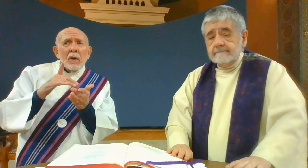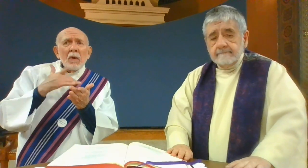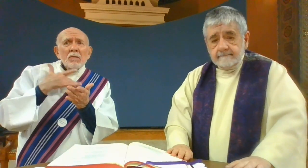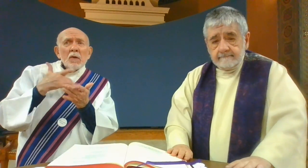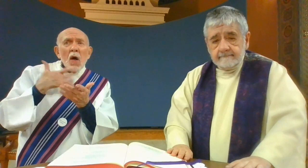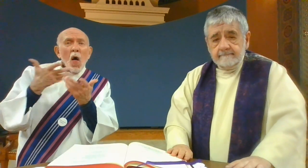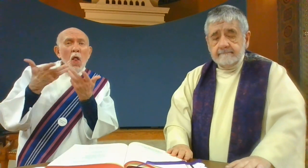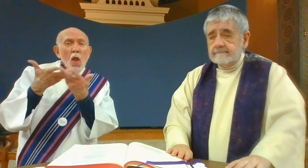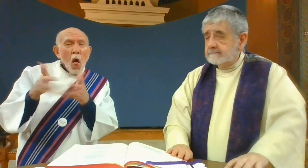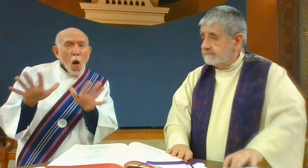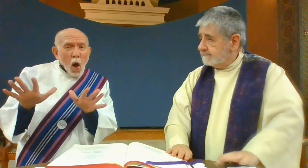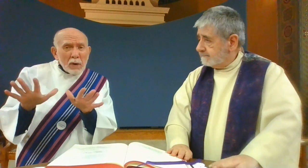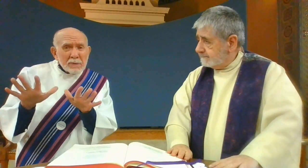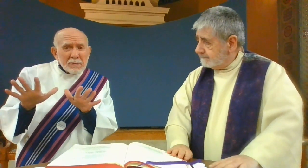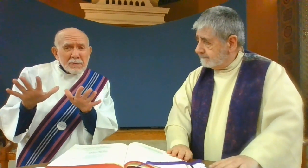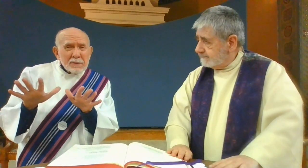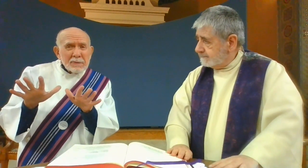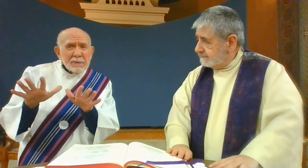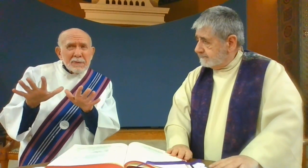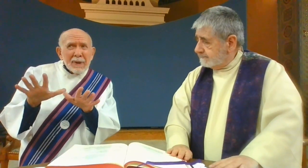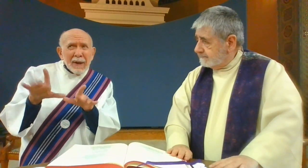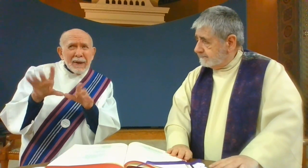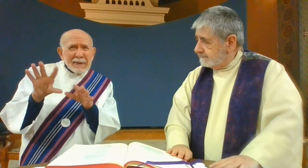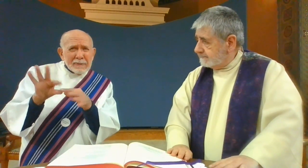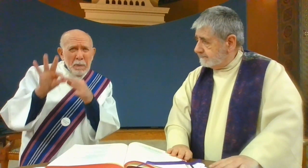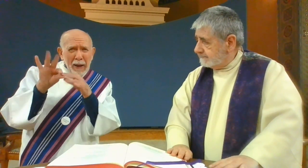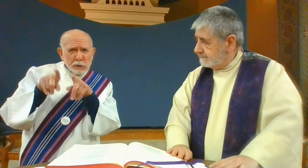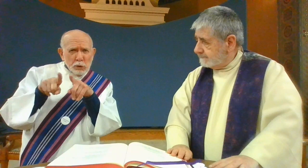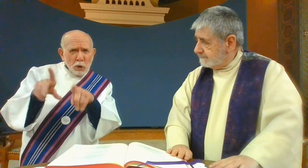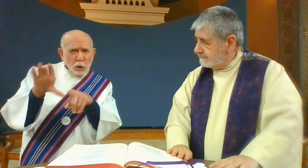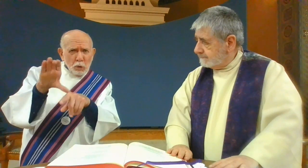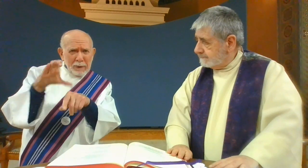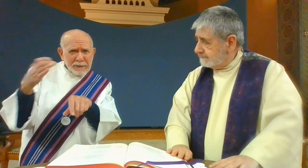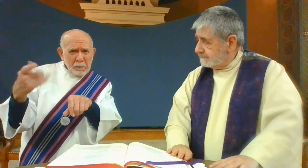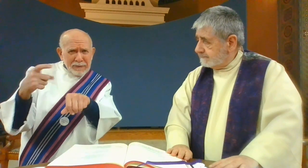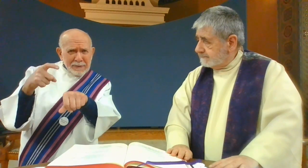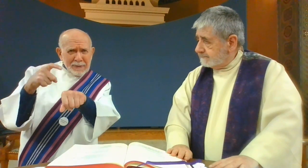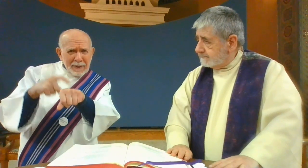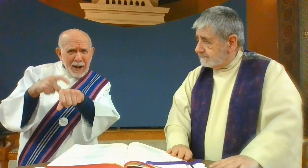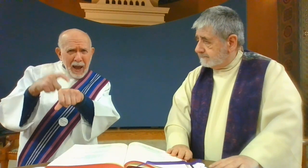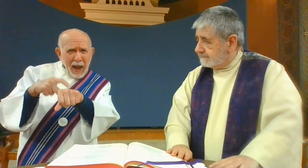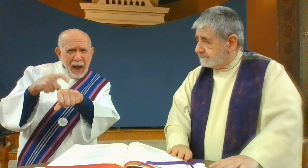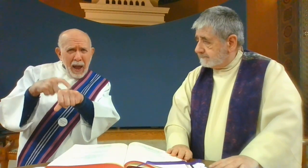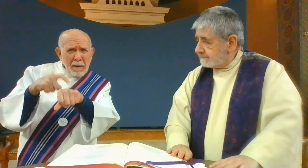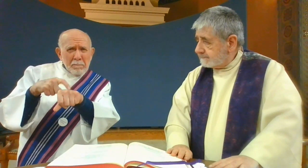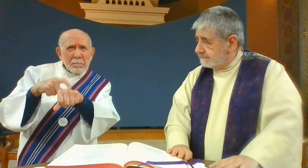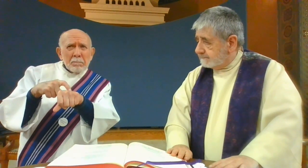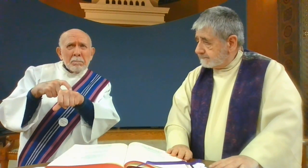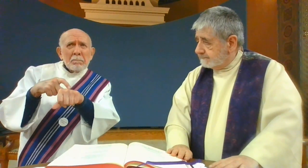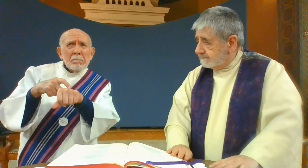lonely or feel lost, especially during Christmas time.